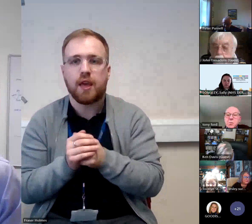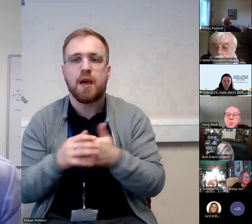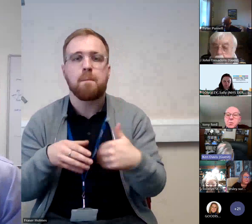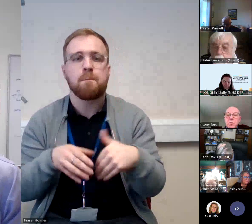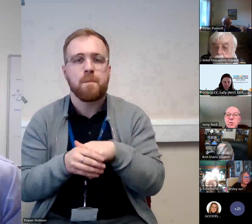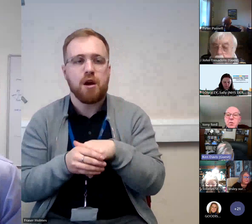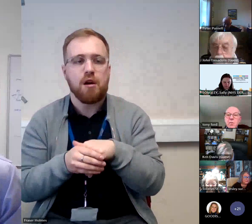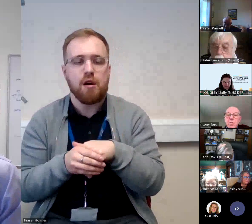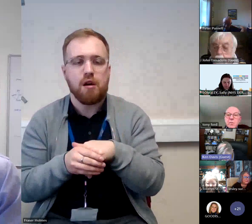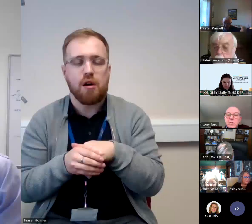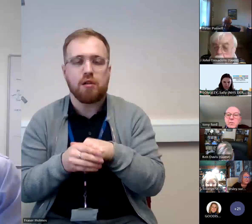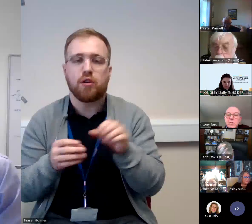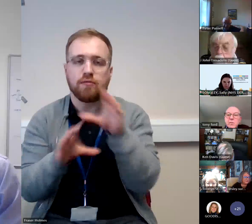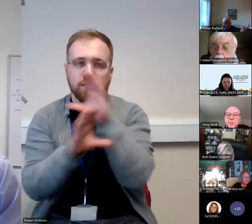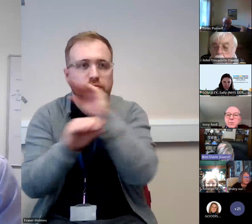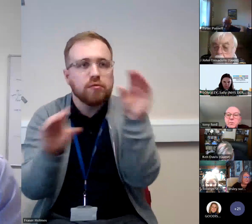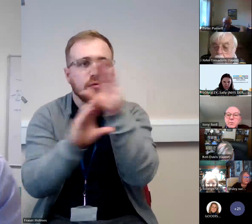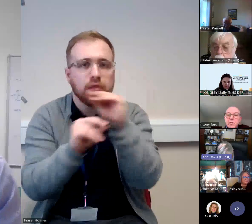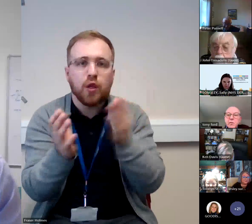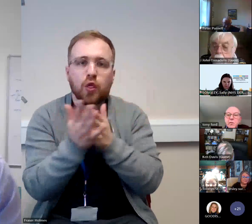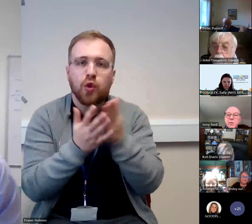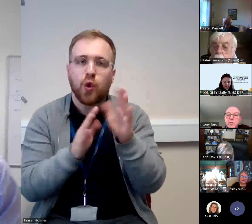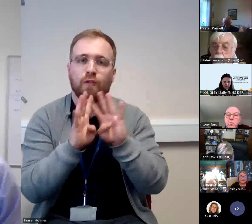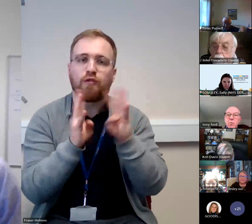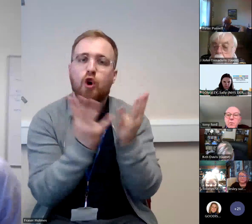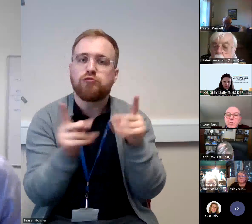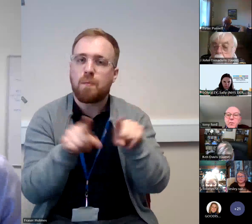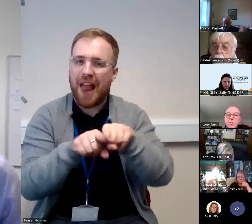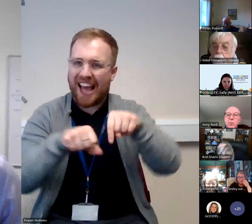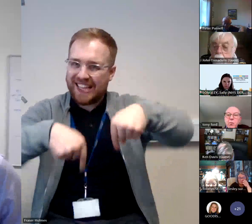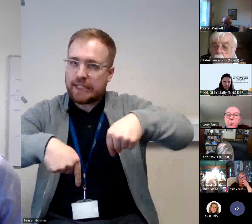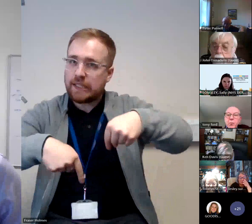the spreading the message is through fora like this,